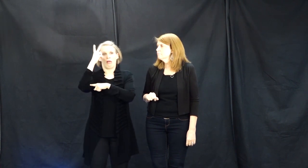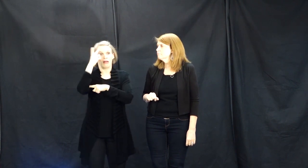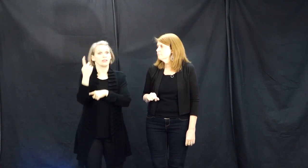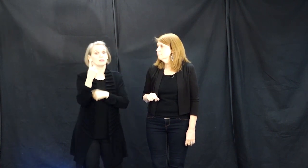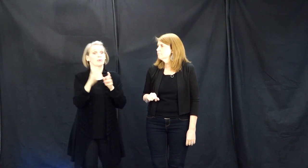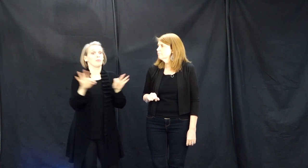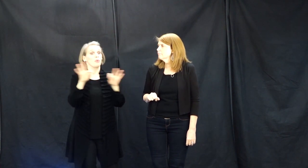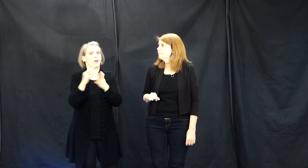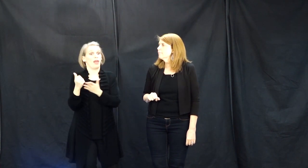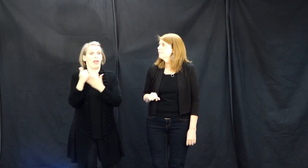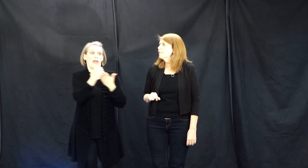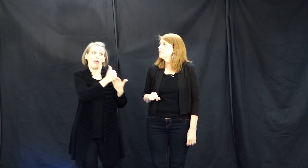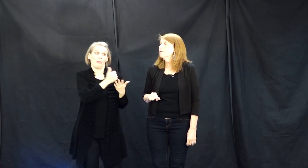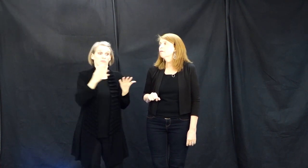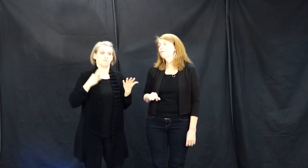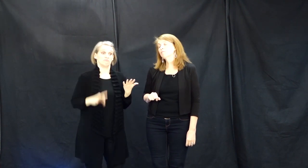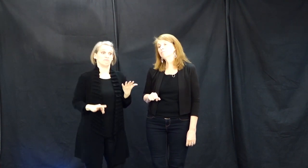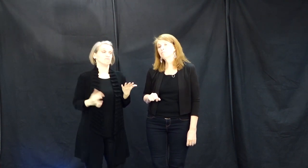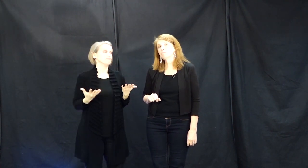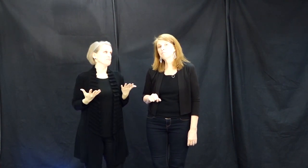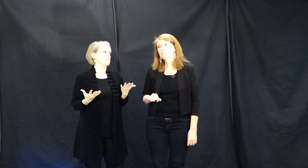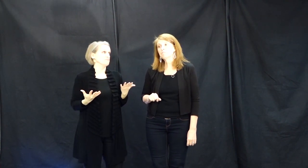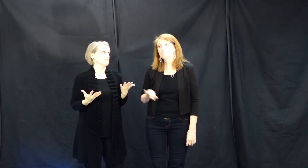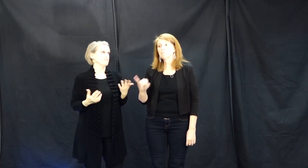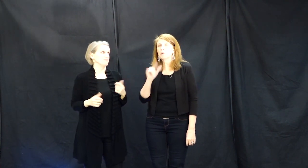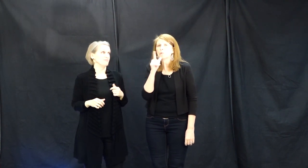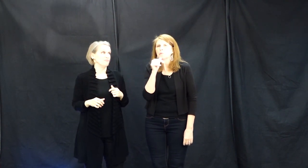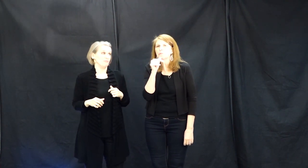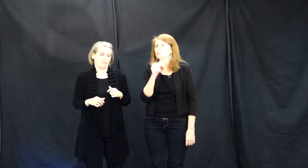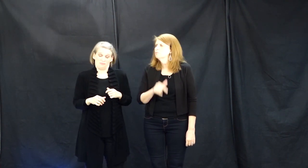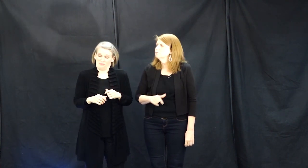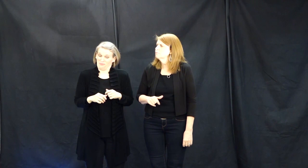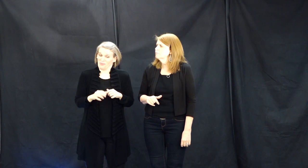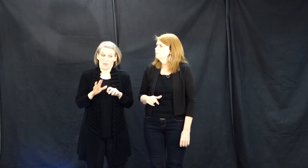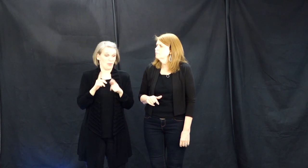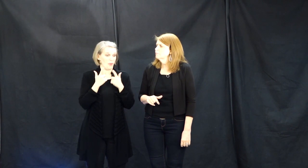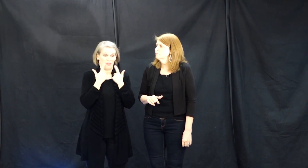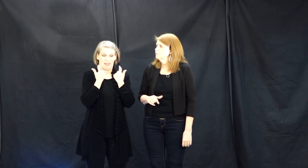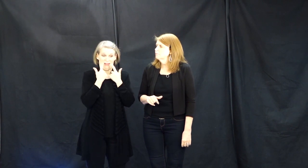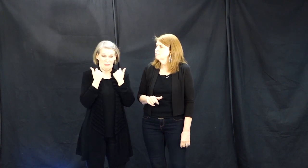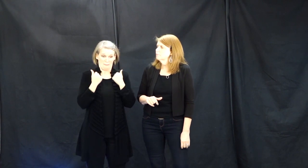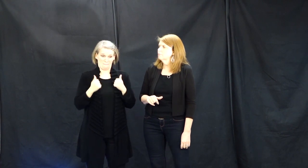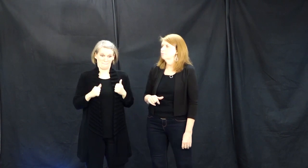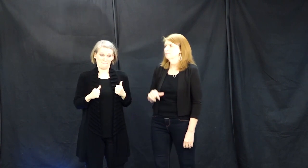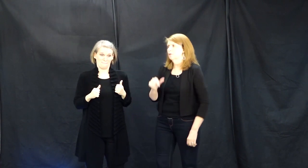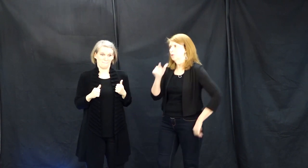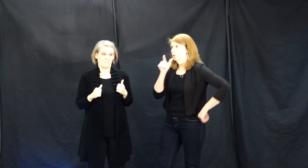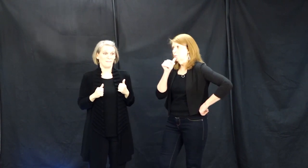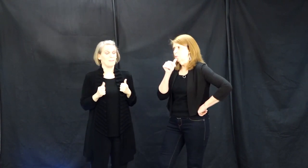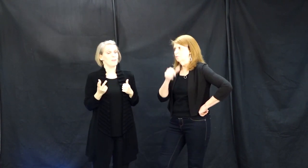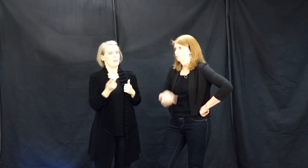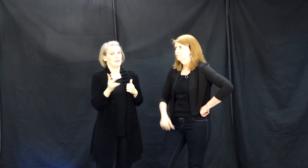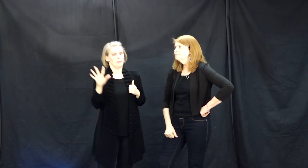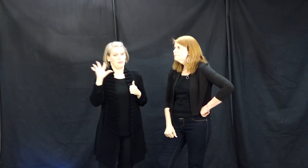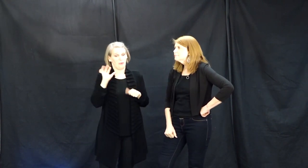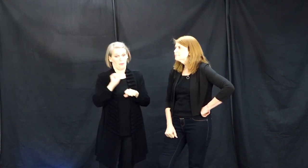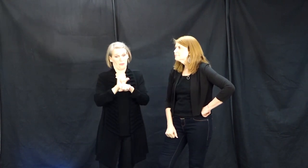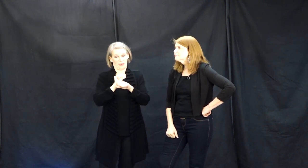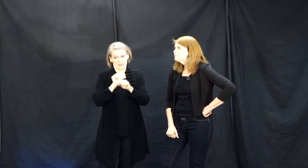endorsement might redeem you. Who did you have in mind? Don't laugh. Who is it? You used to work on the same